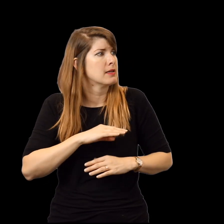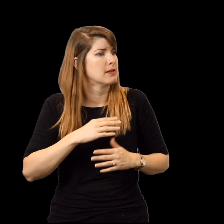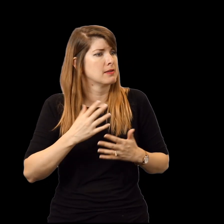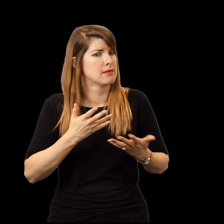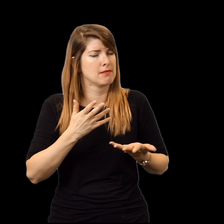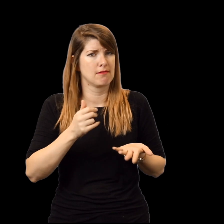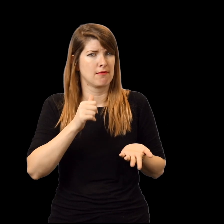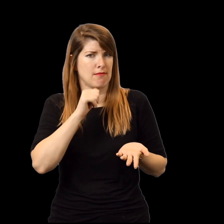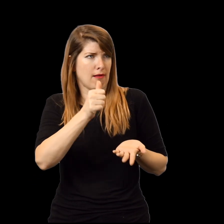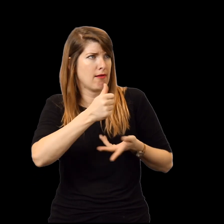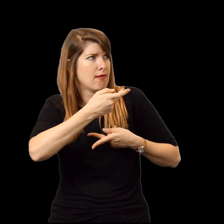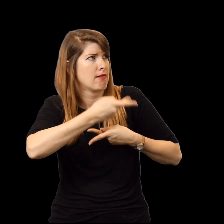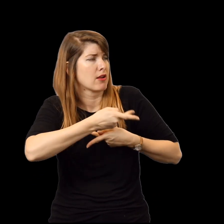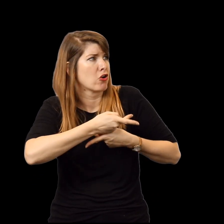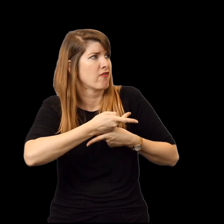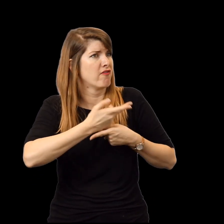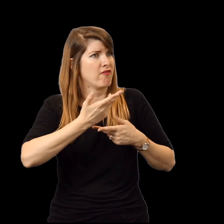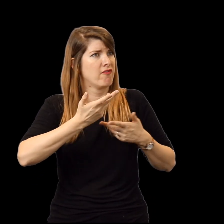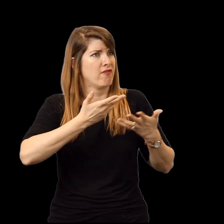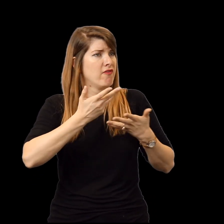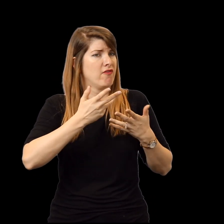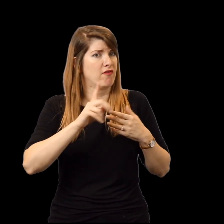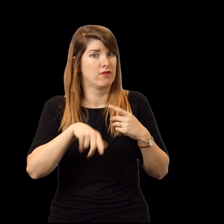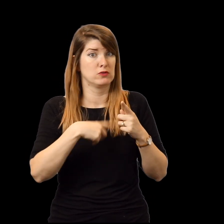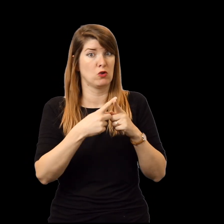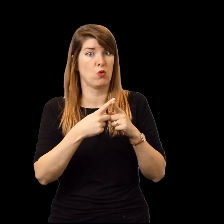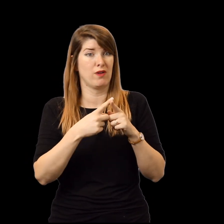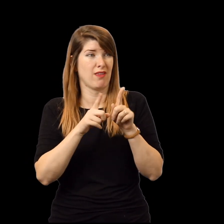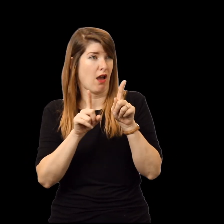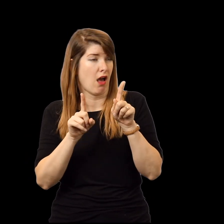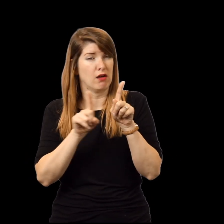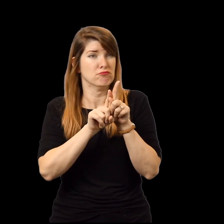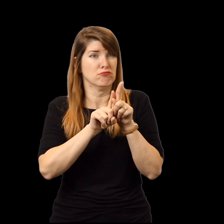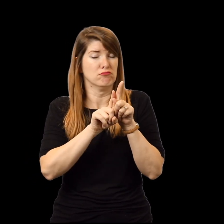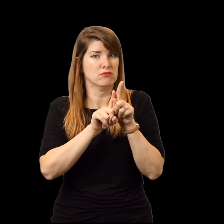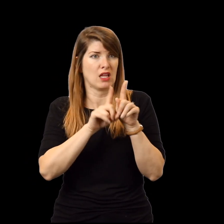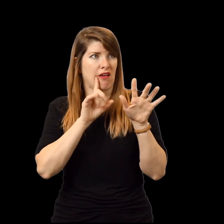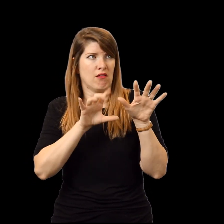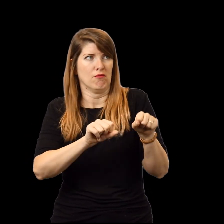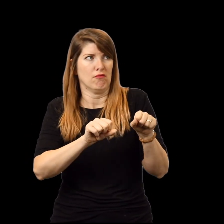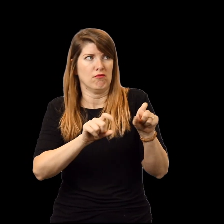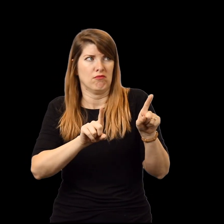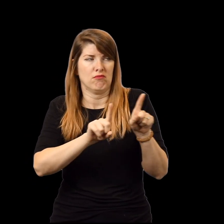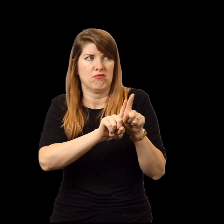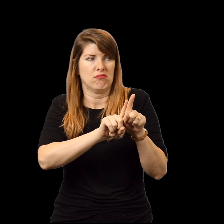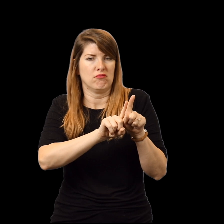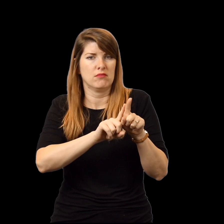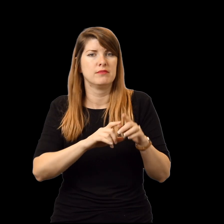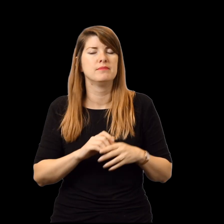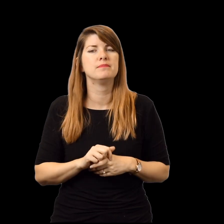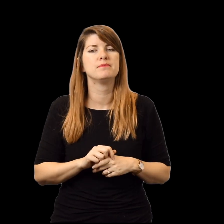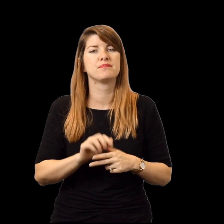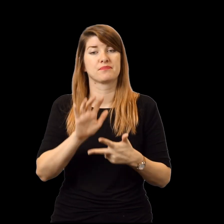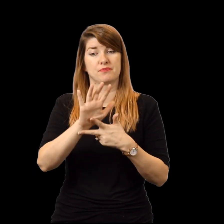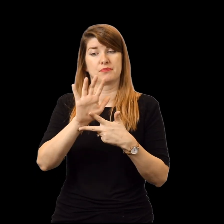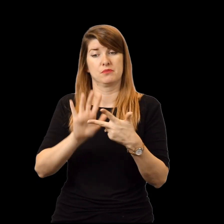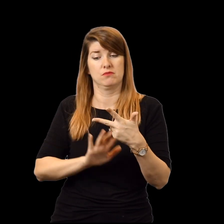aren't going to be met, that they're not going to be taken care of, and so when they attach in a relationship, they hold on.